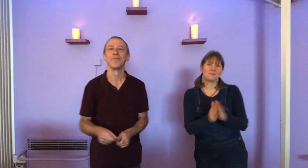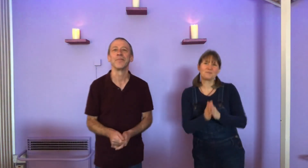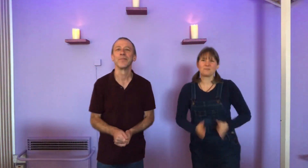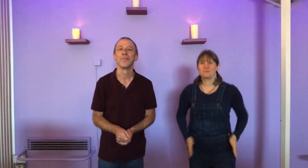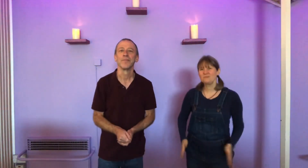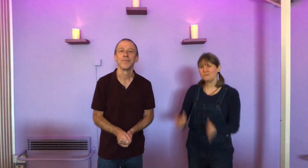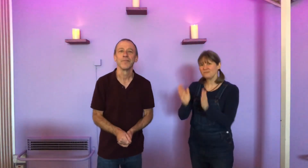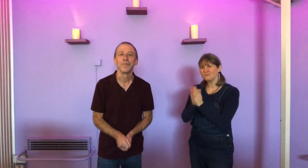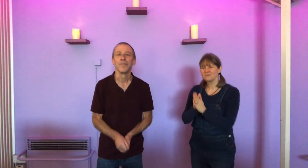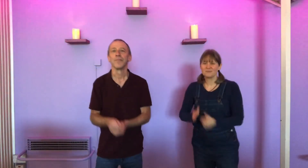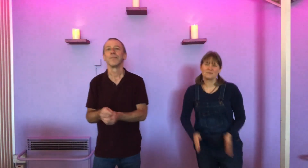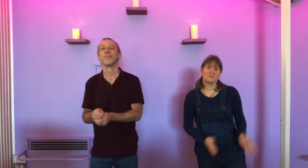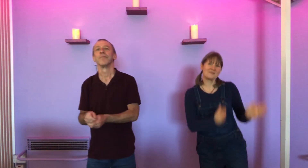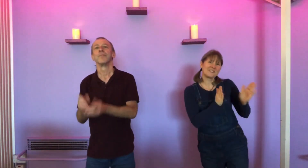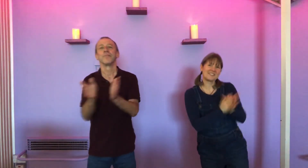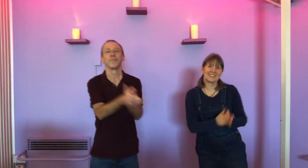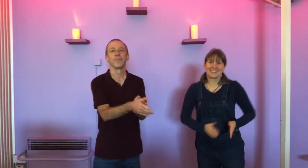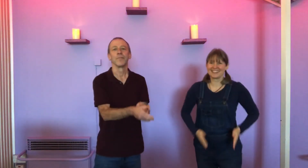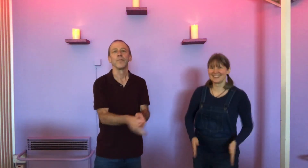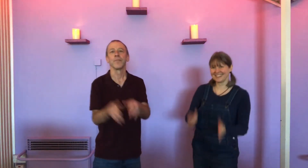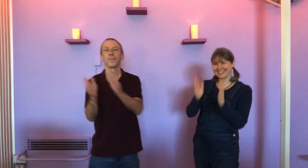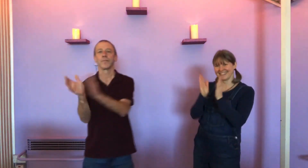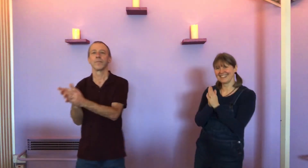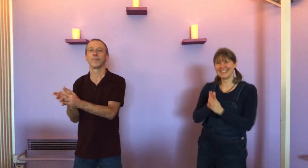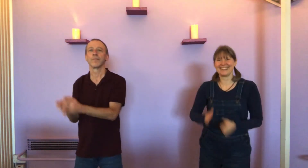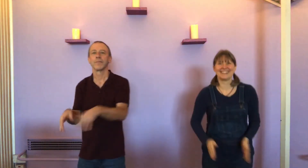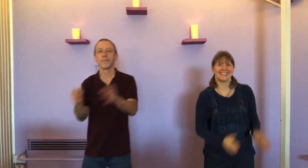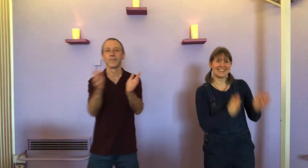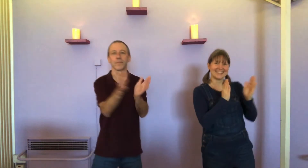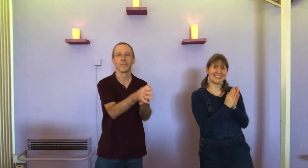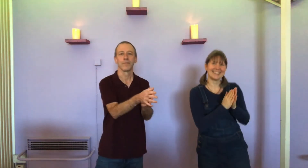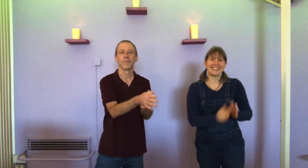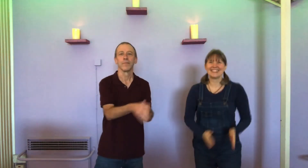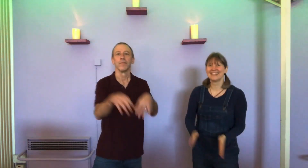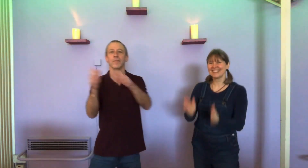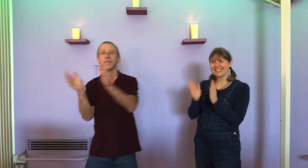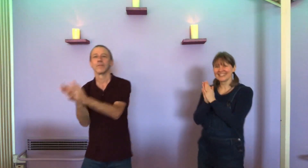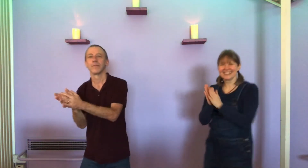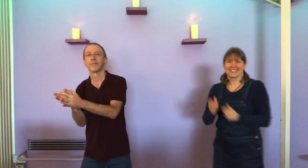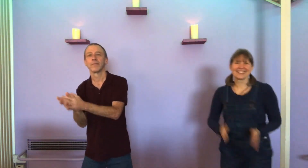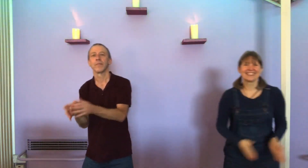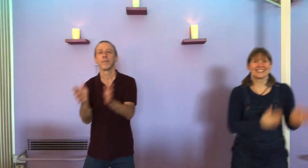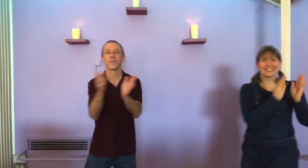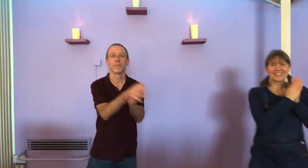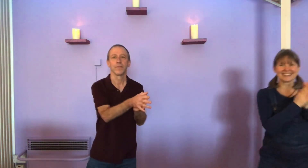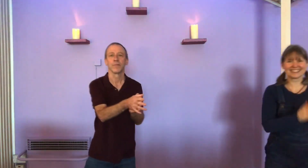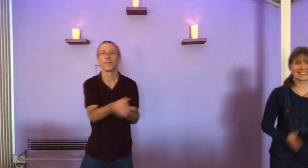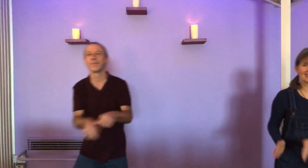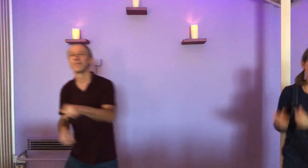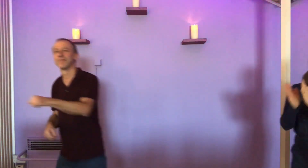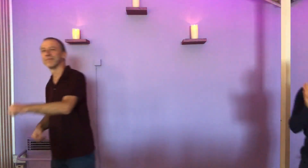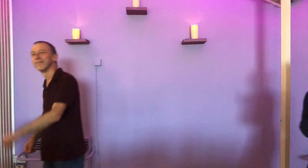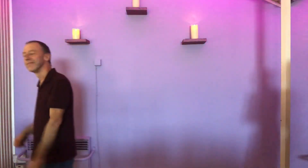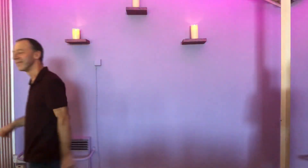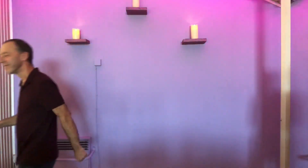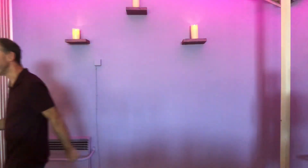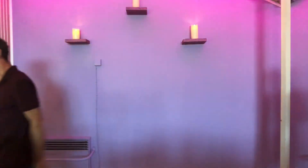see you